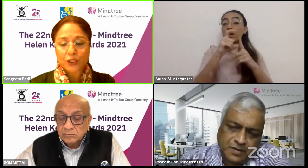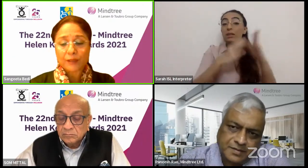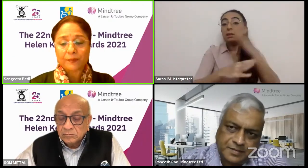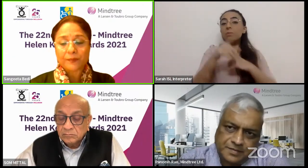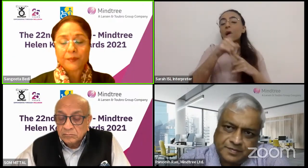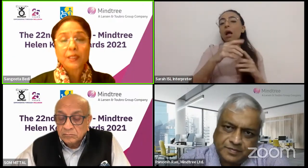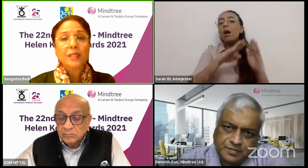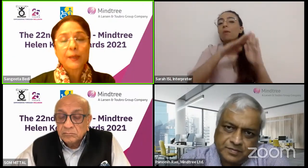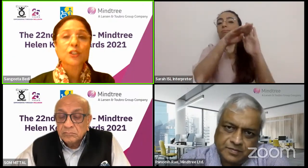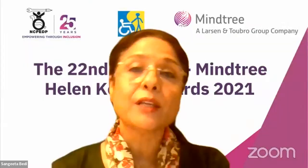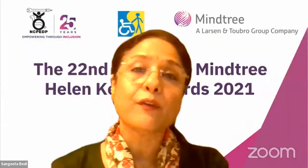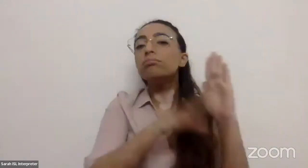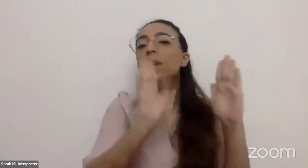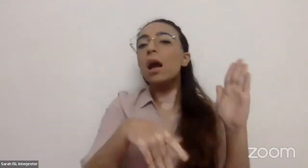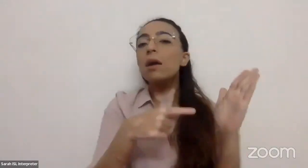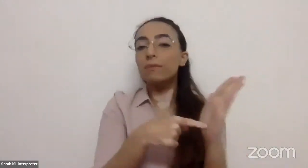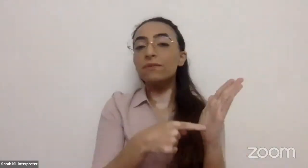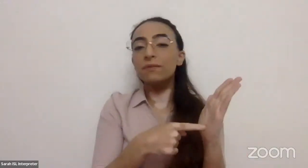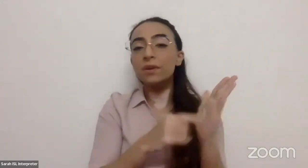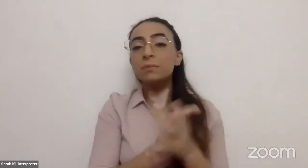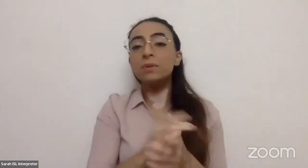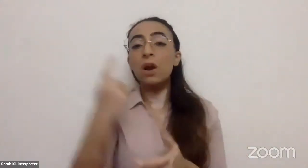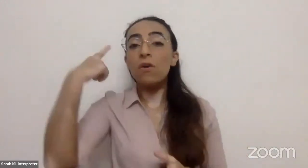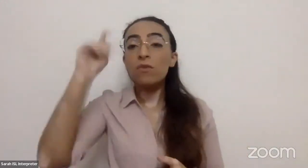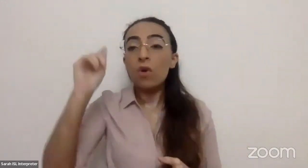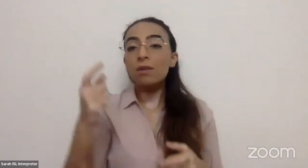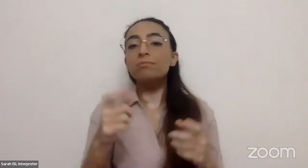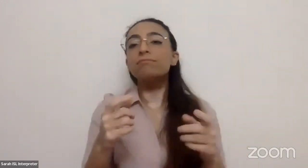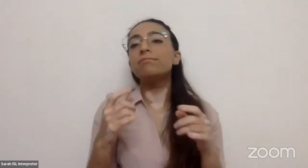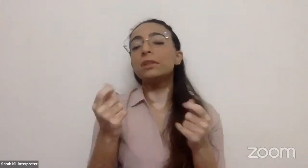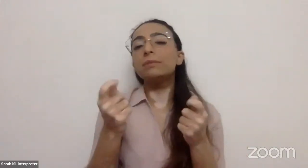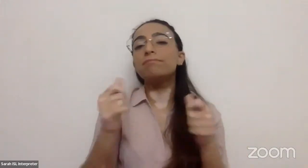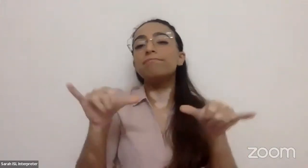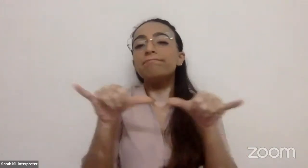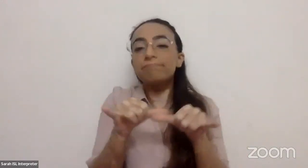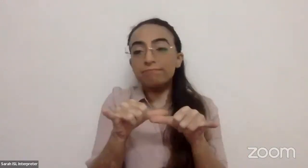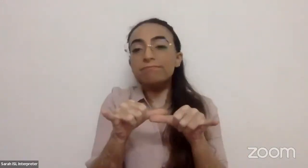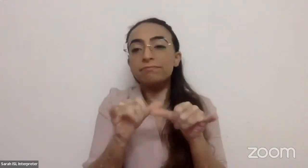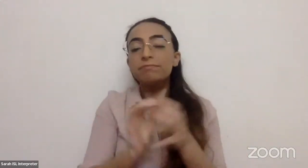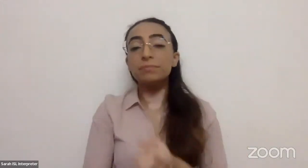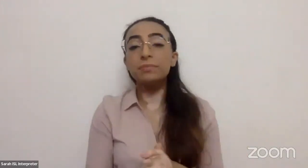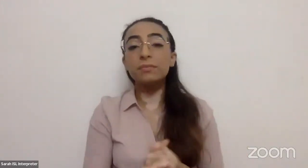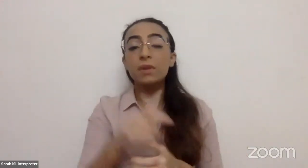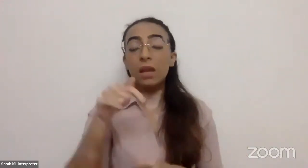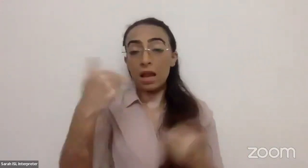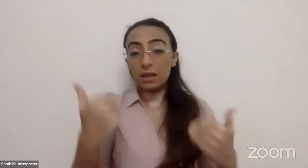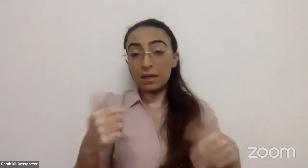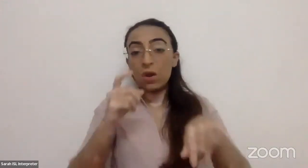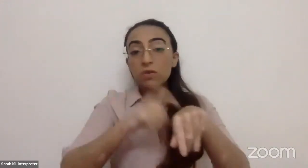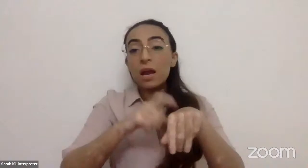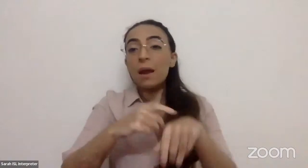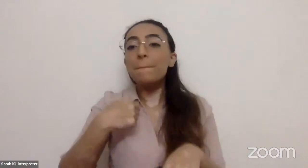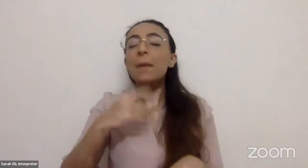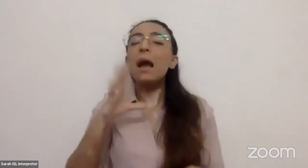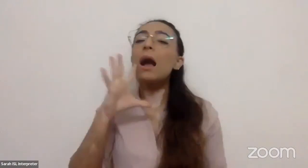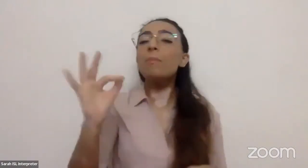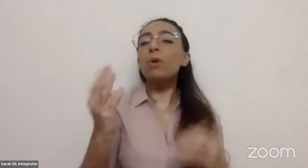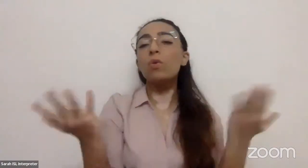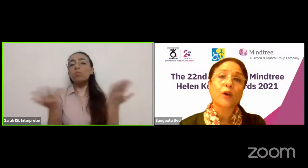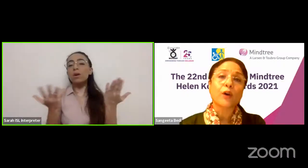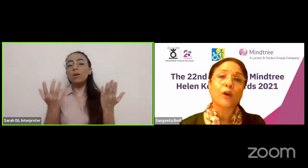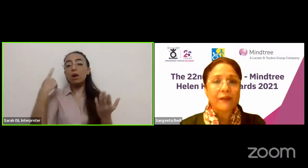disadvantageous position, especially for income security. The need of the hour, thus,